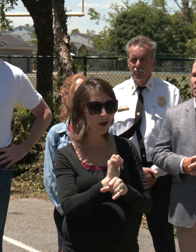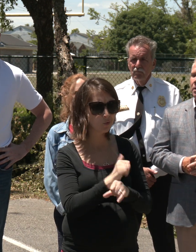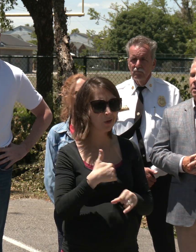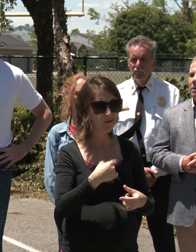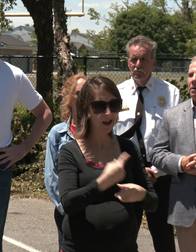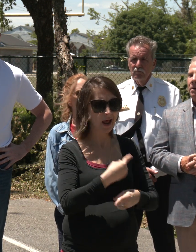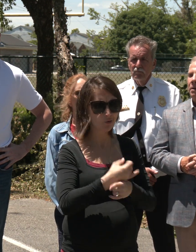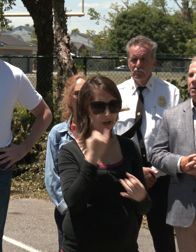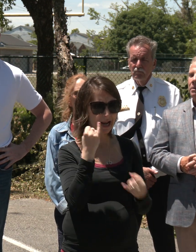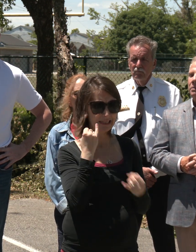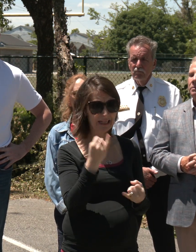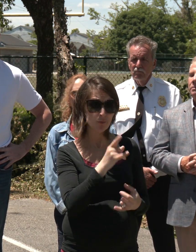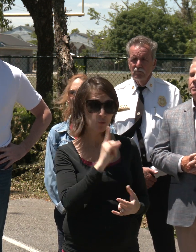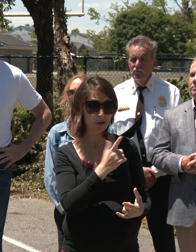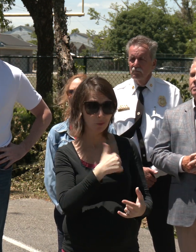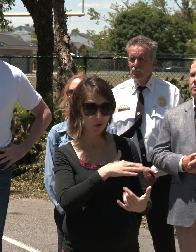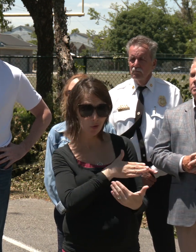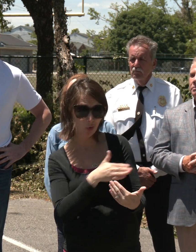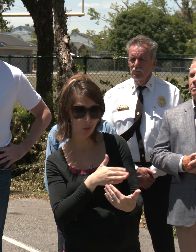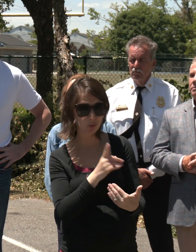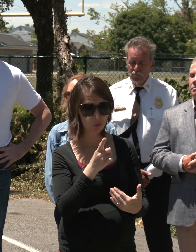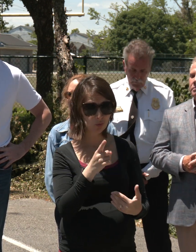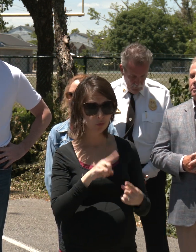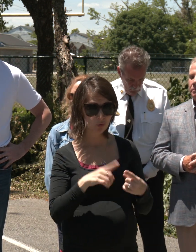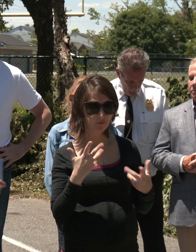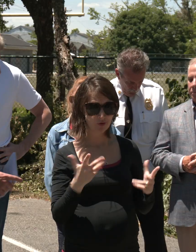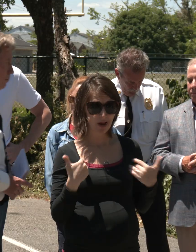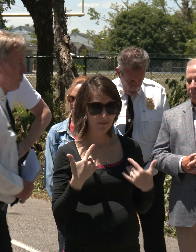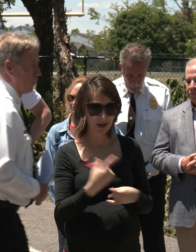we're pretty much there now, or close. Okay.